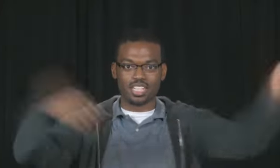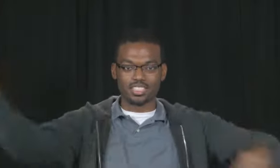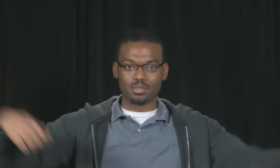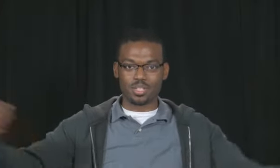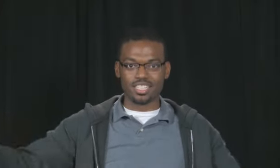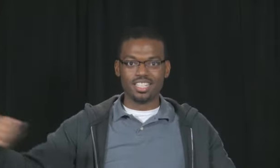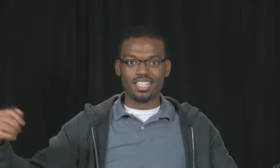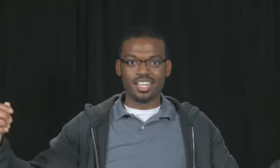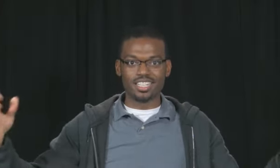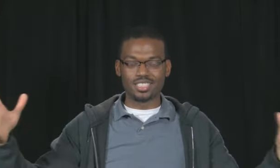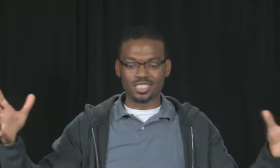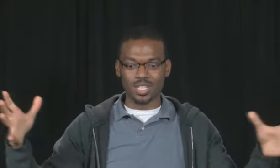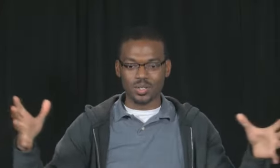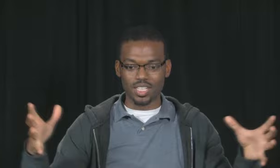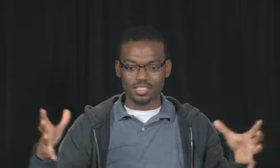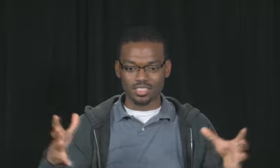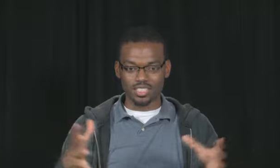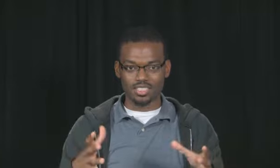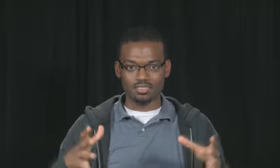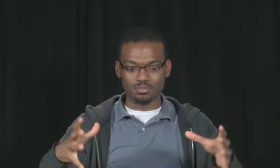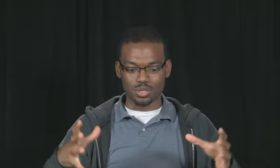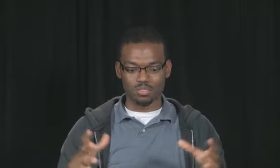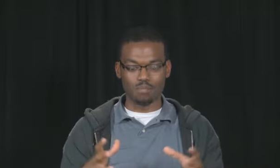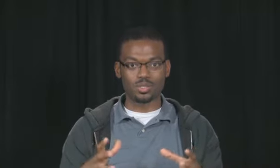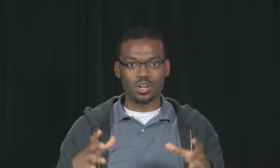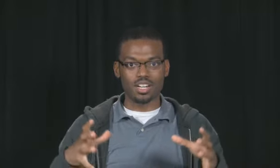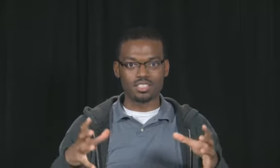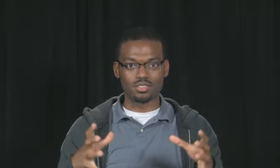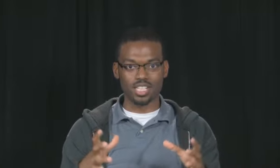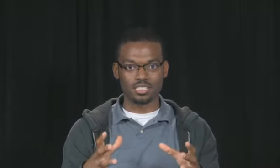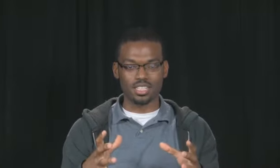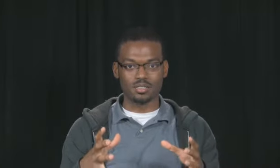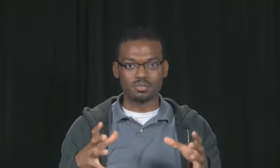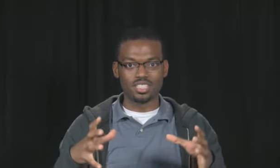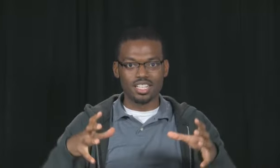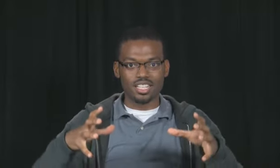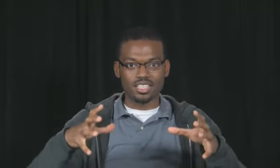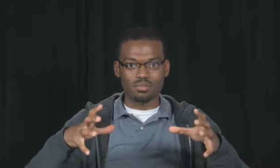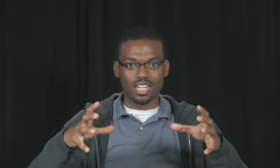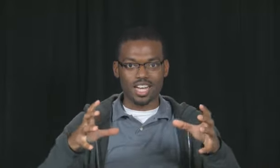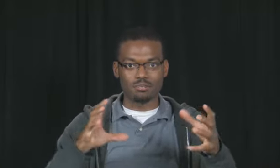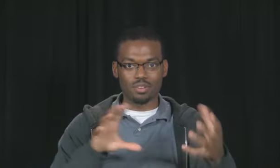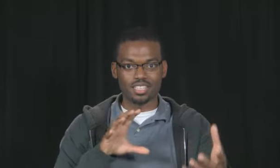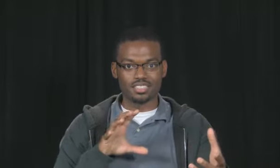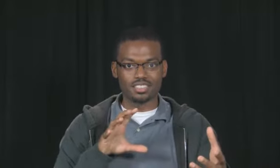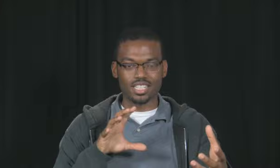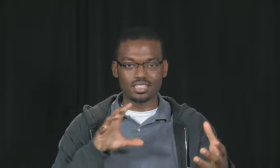colors everywhere, and then slowly you start to build a repertoire of color schemes, and you find out how to break the color